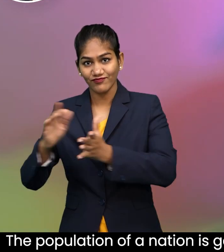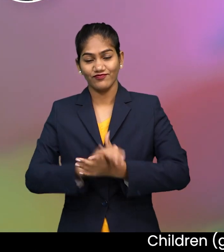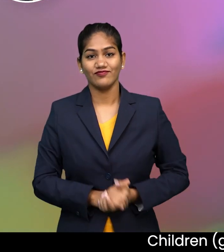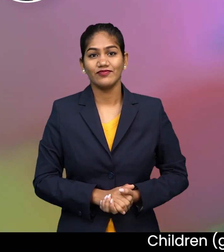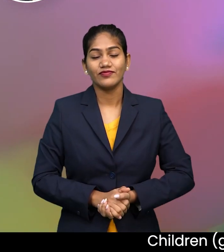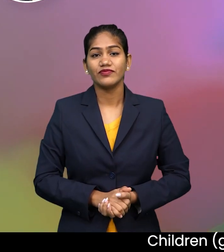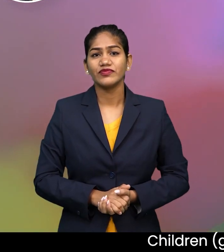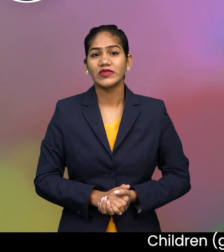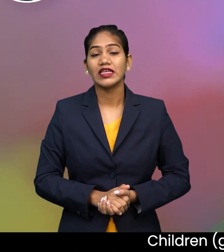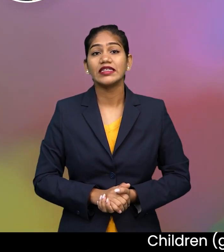Children,